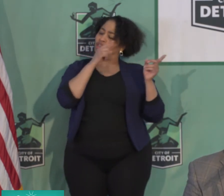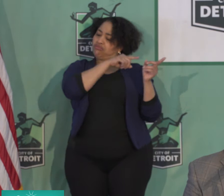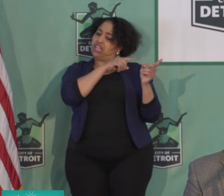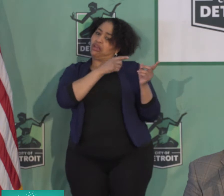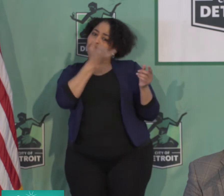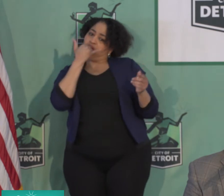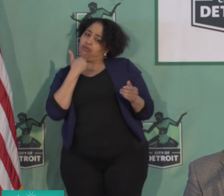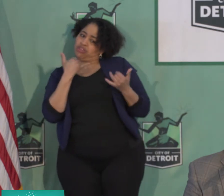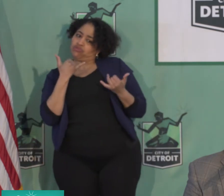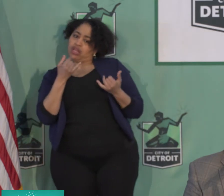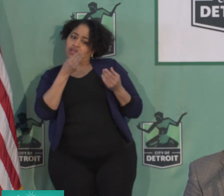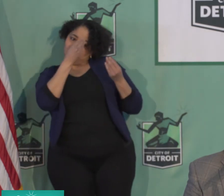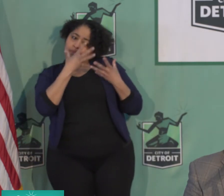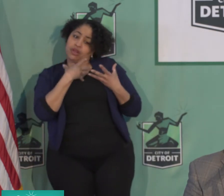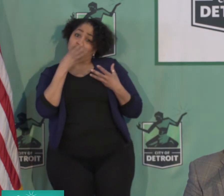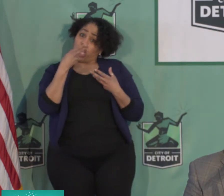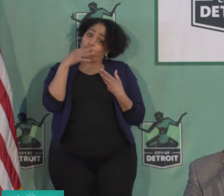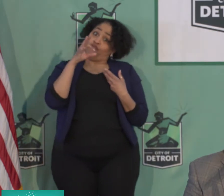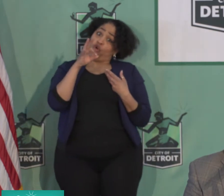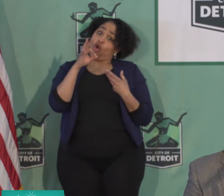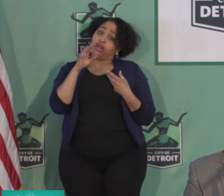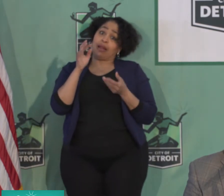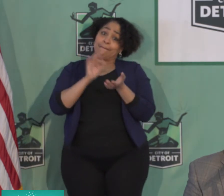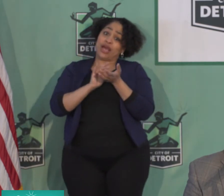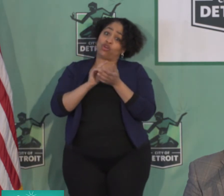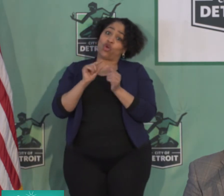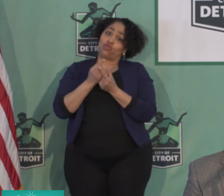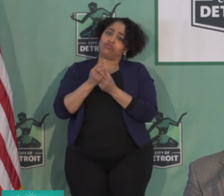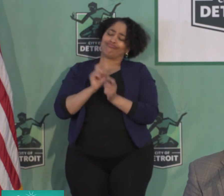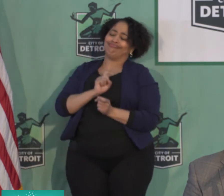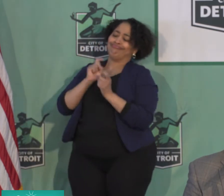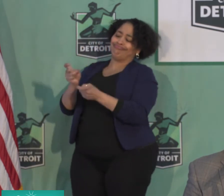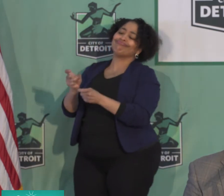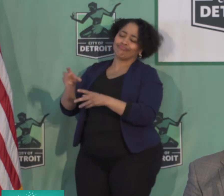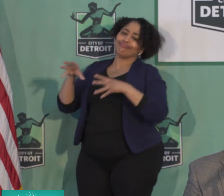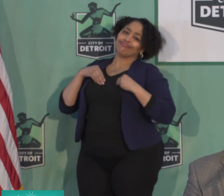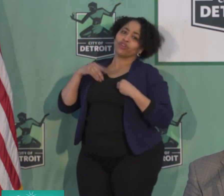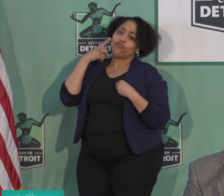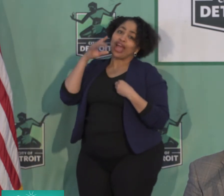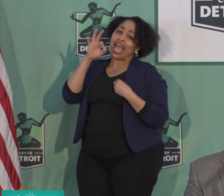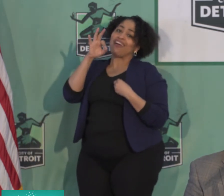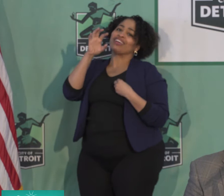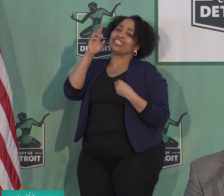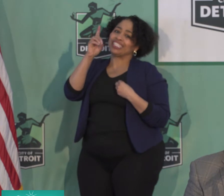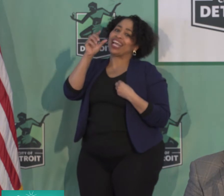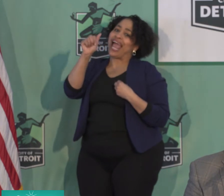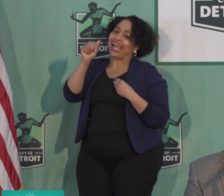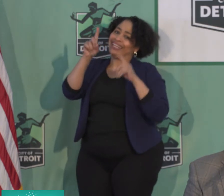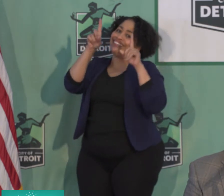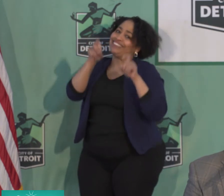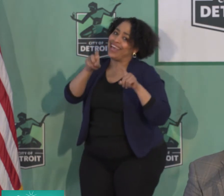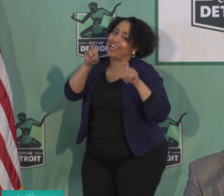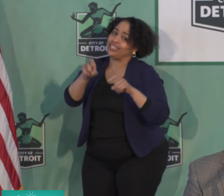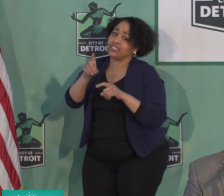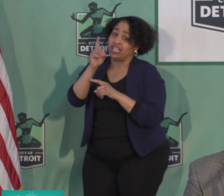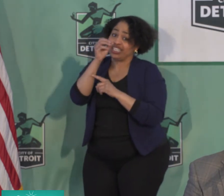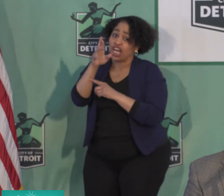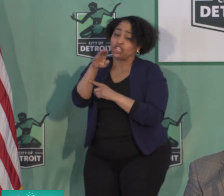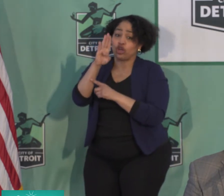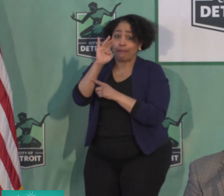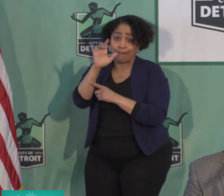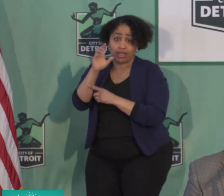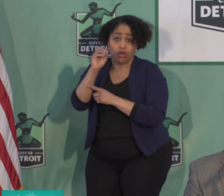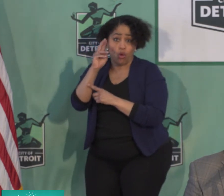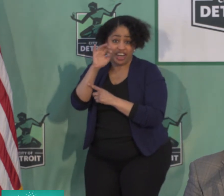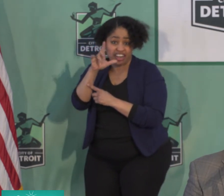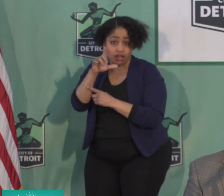medical group has been awarded approval for the FDA test that Dr. Bill O'Neill and the team talked to you